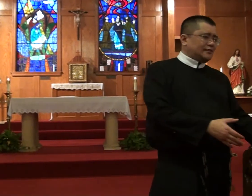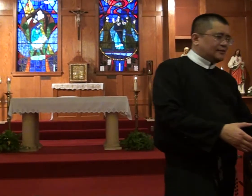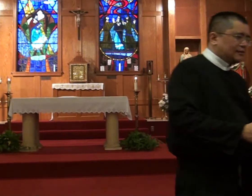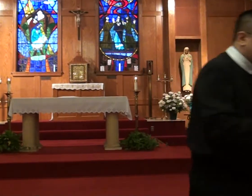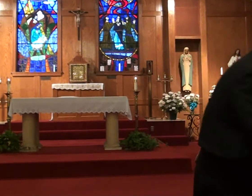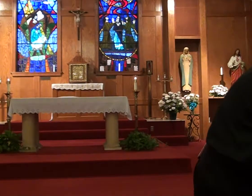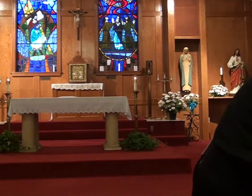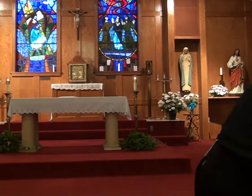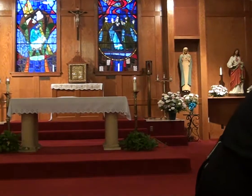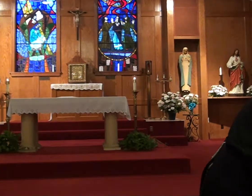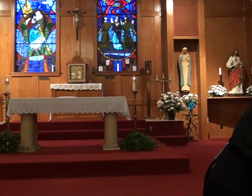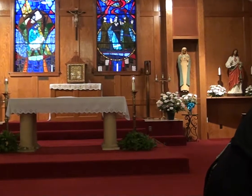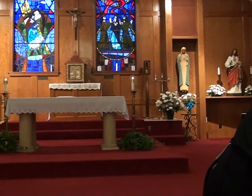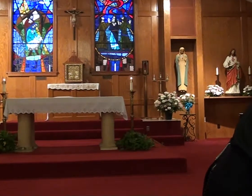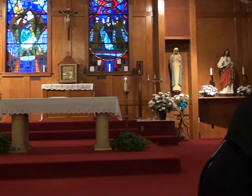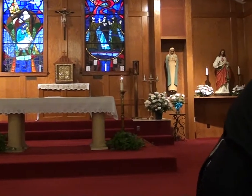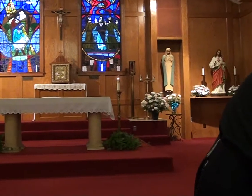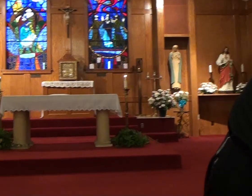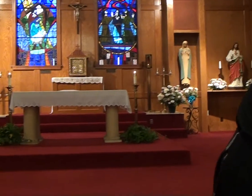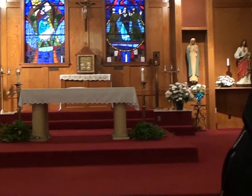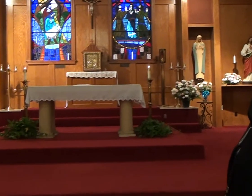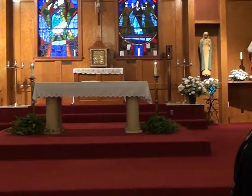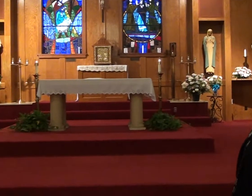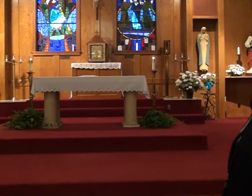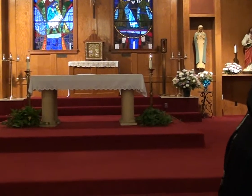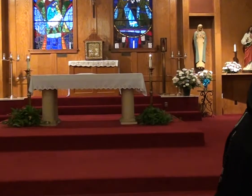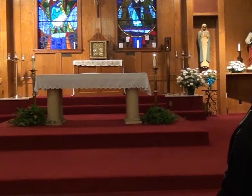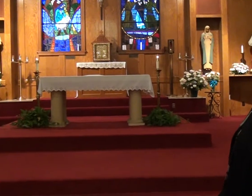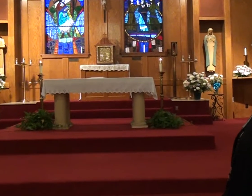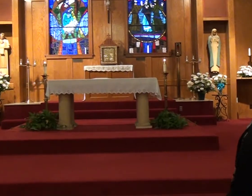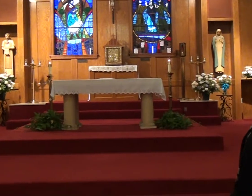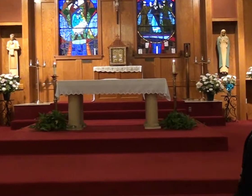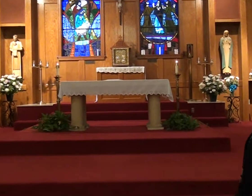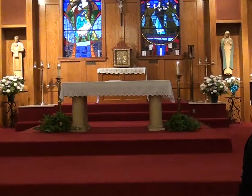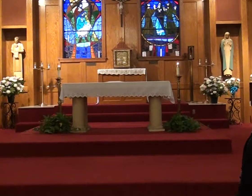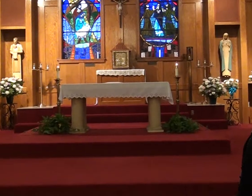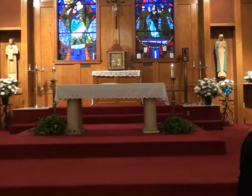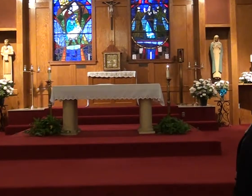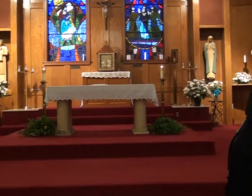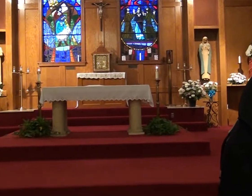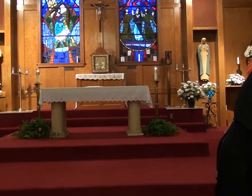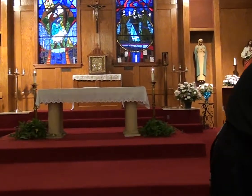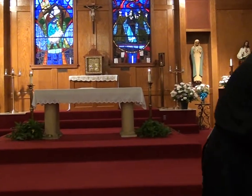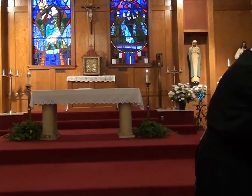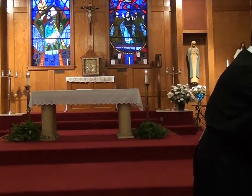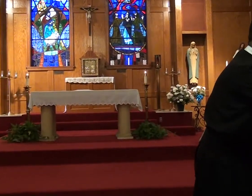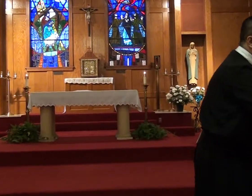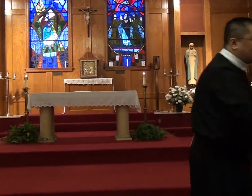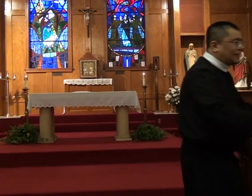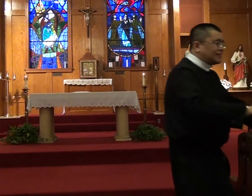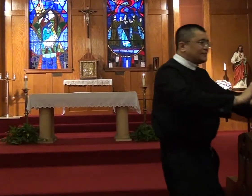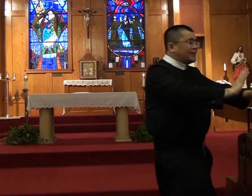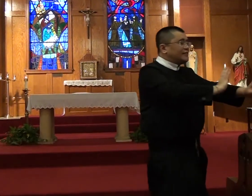talk face to face like this. Is it true, Eva? Like this. Normal. I'm sorry. So that's just very, you